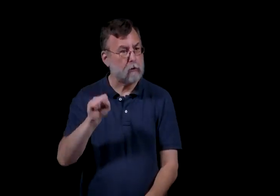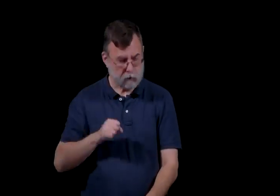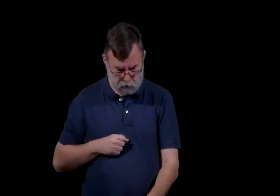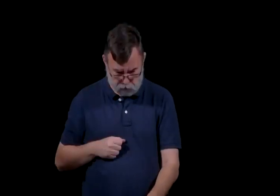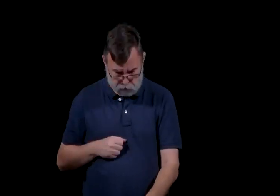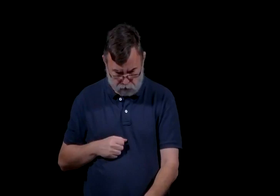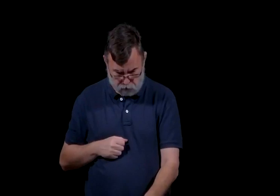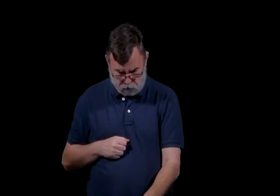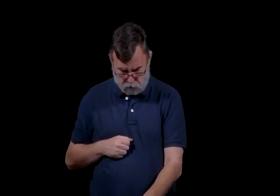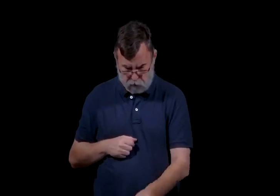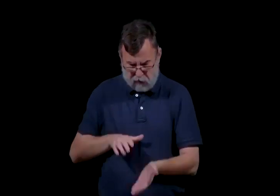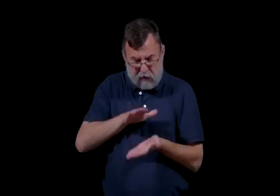guest.